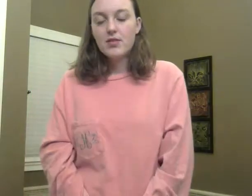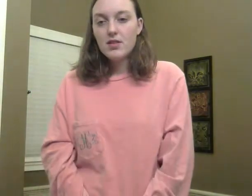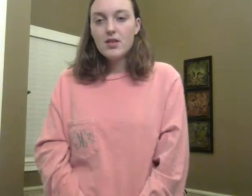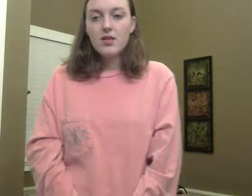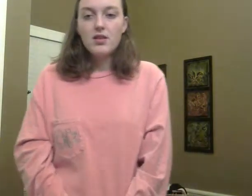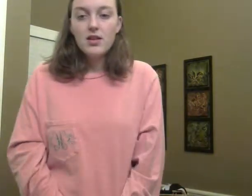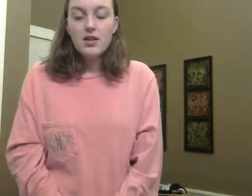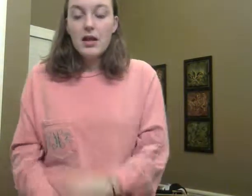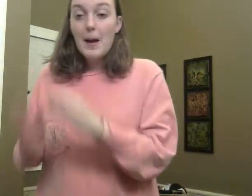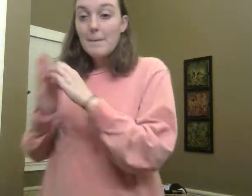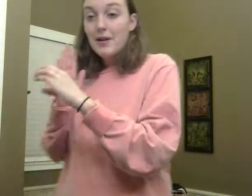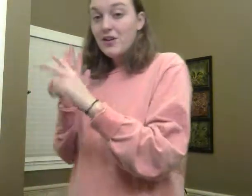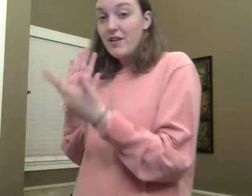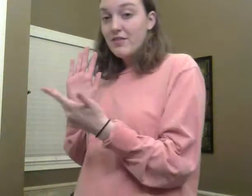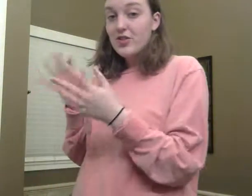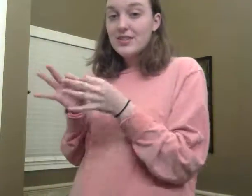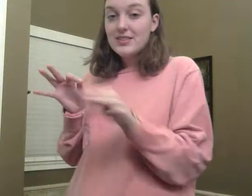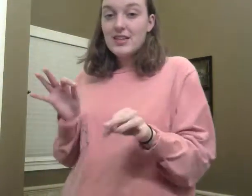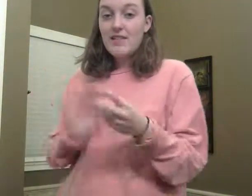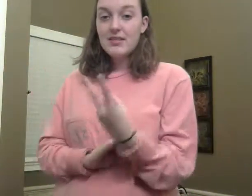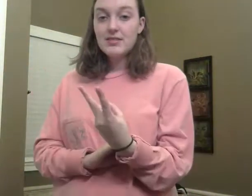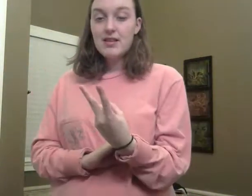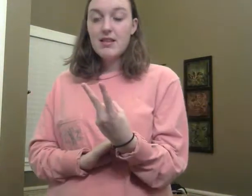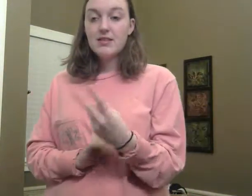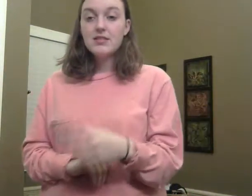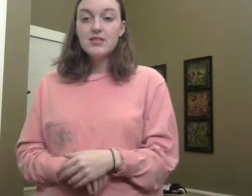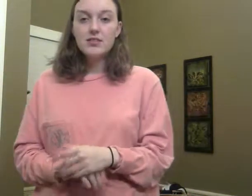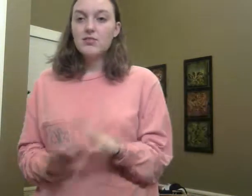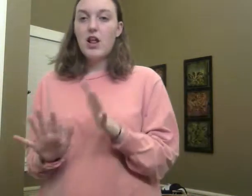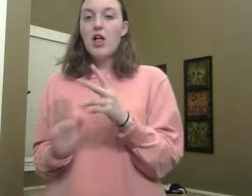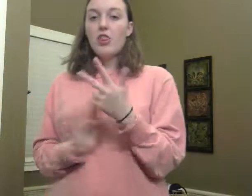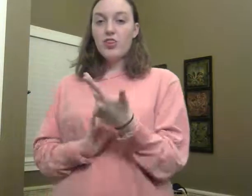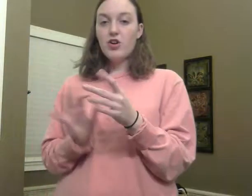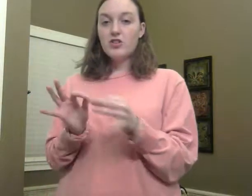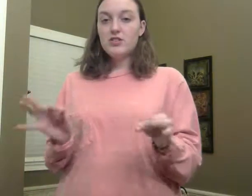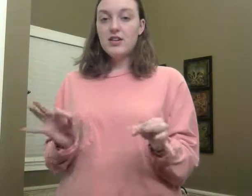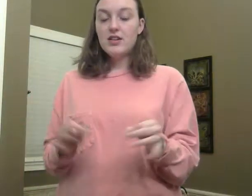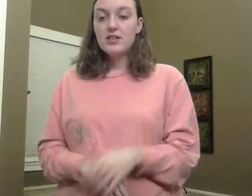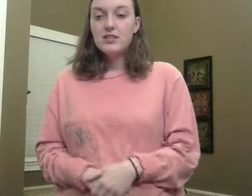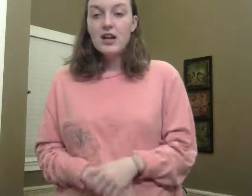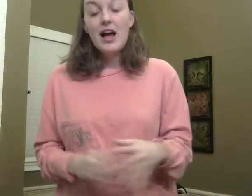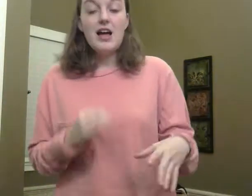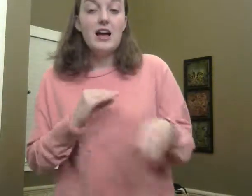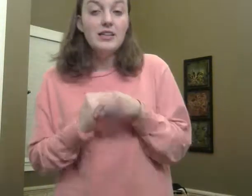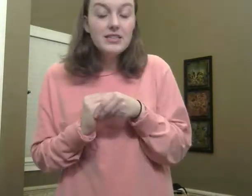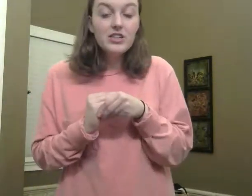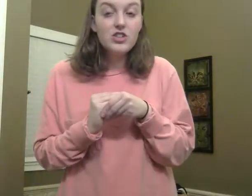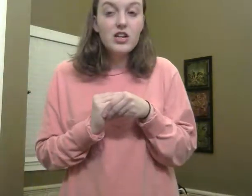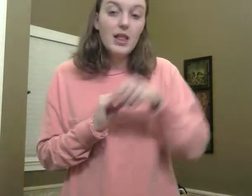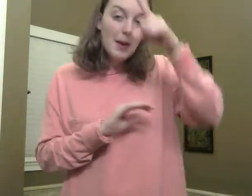Paragraph 3, second sentence, third sentence. It says additionally, because they spend most